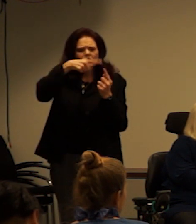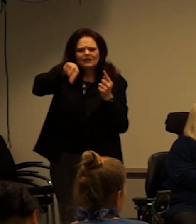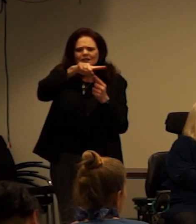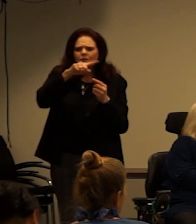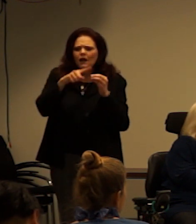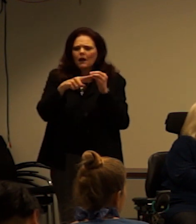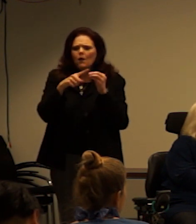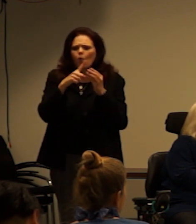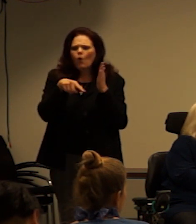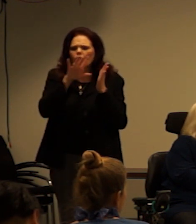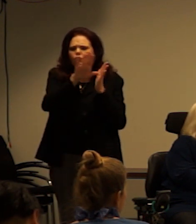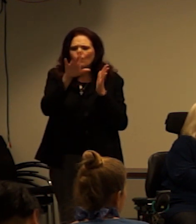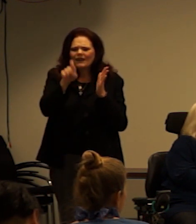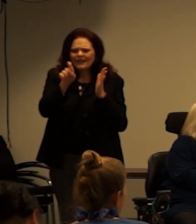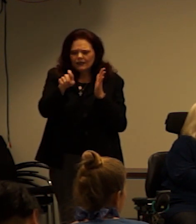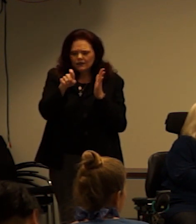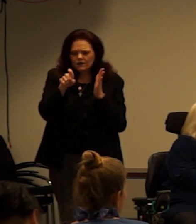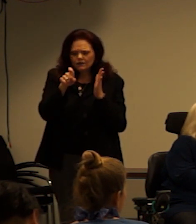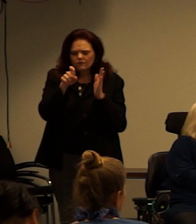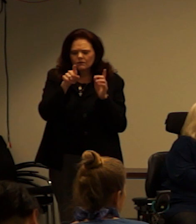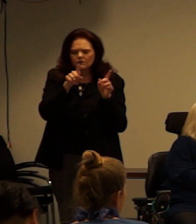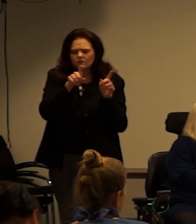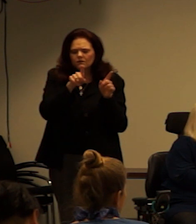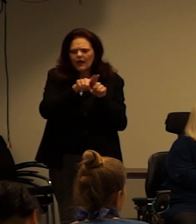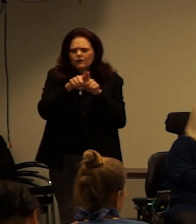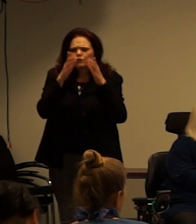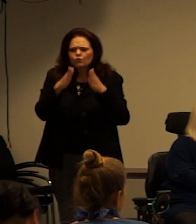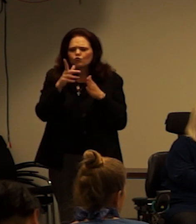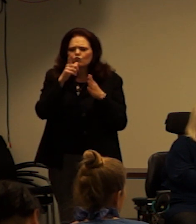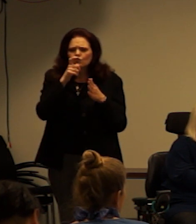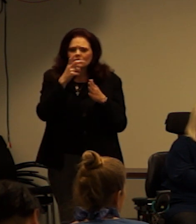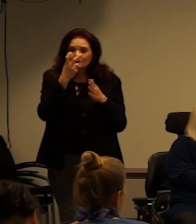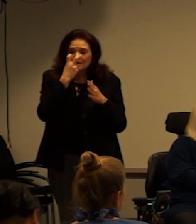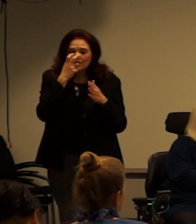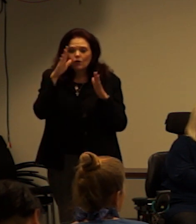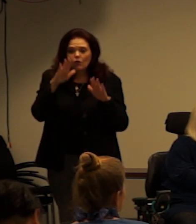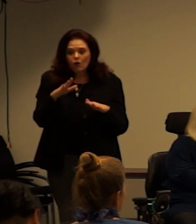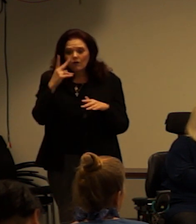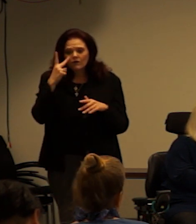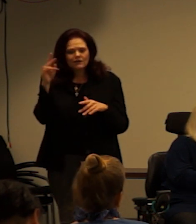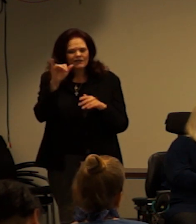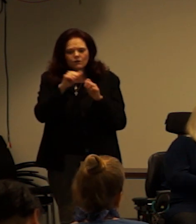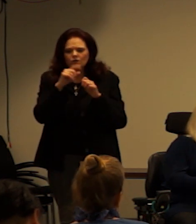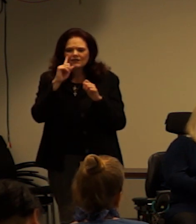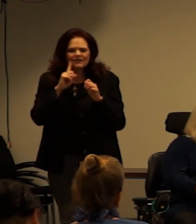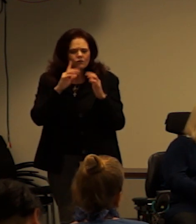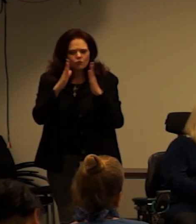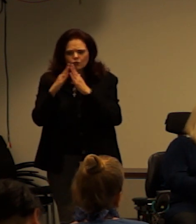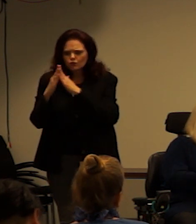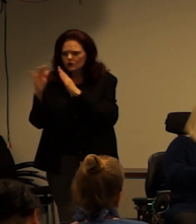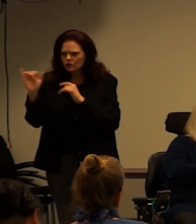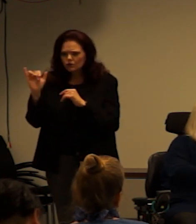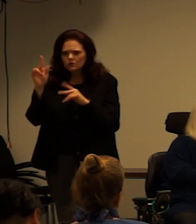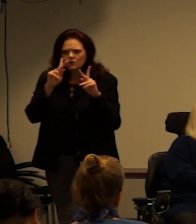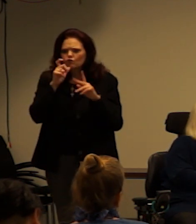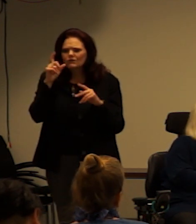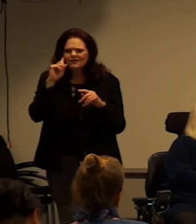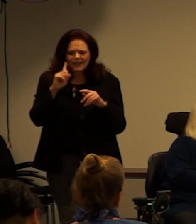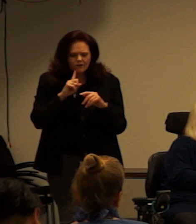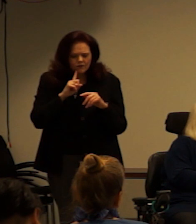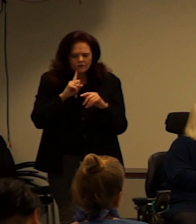specific needs that they may have as a person who is blind or has low vision. Same with the deaf community, people who are